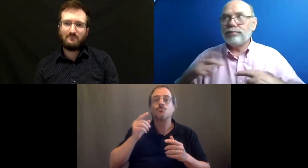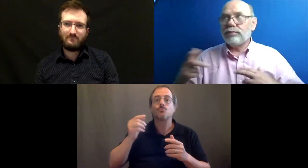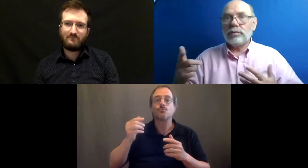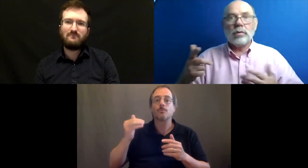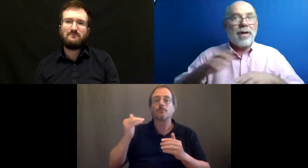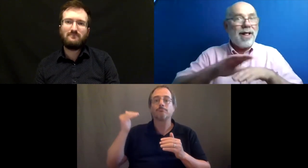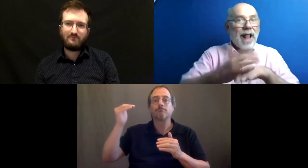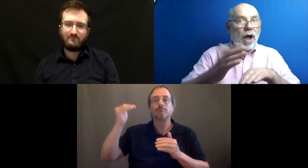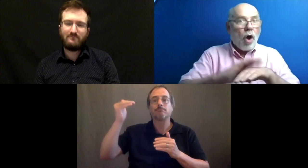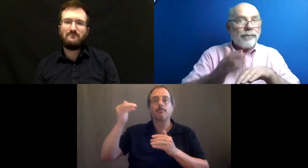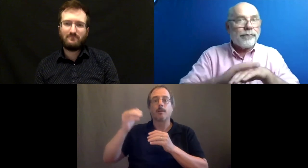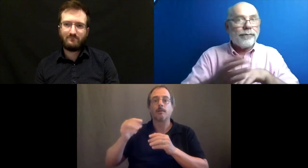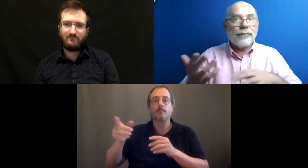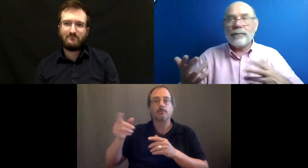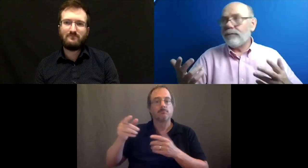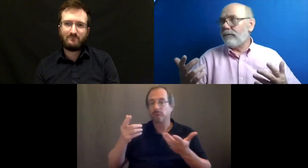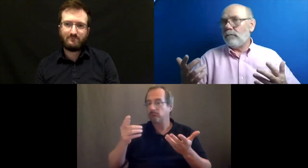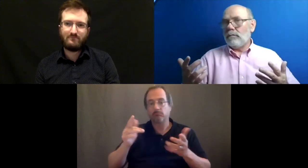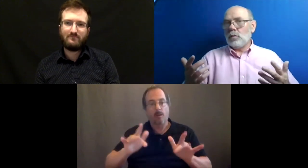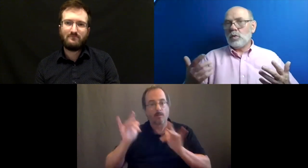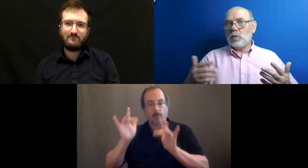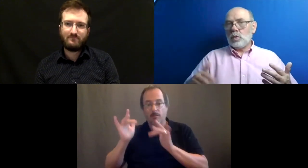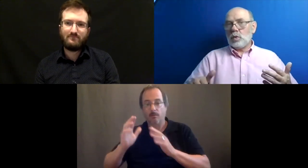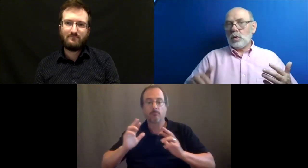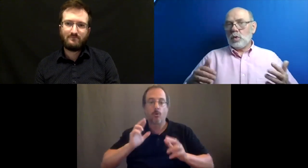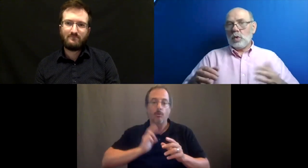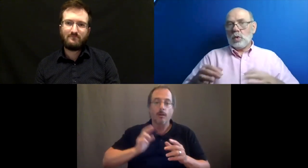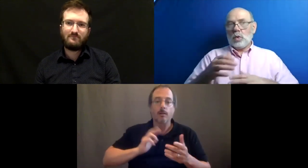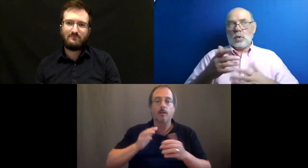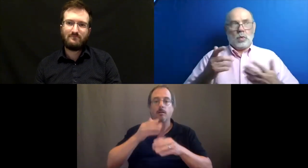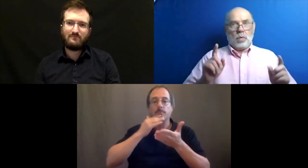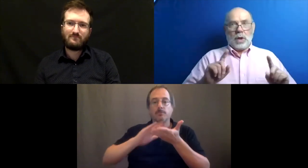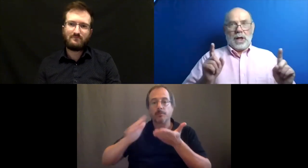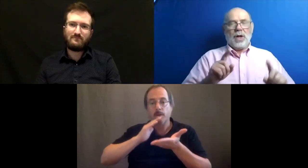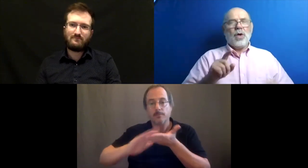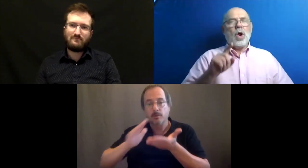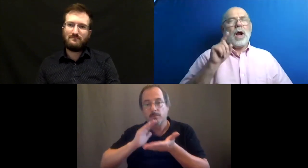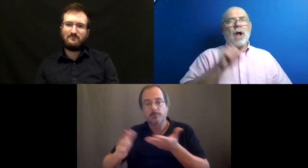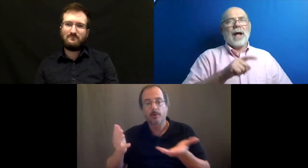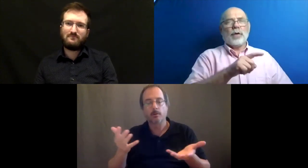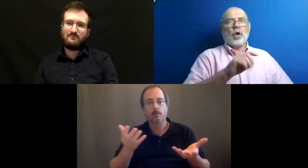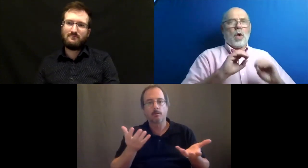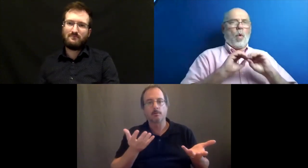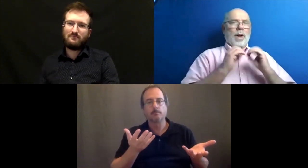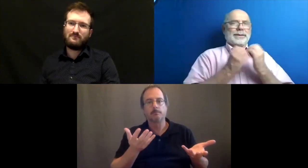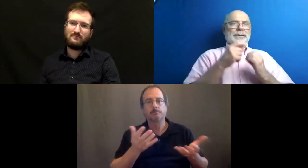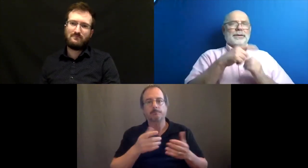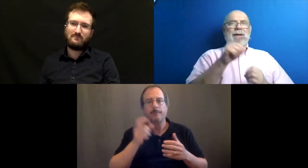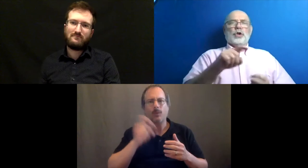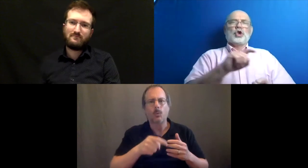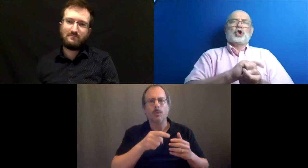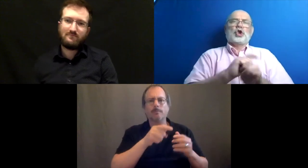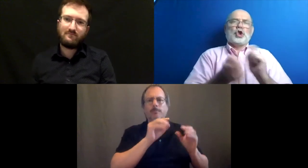A lot of deaf individuals in senior positions have either retired or laid off, and there haven't been succession